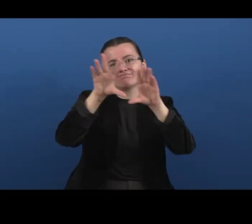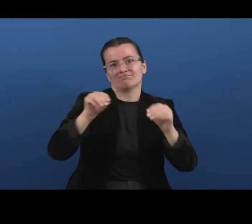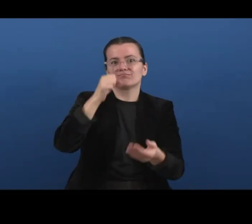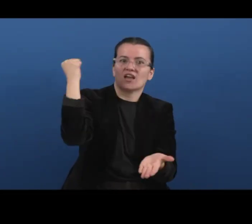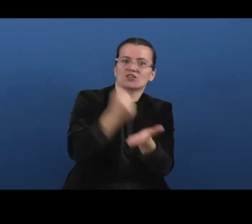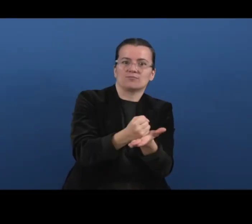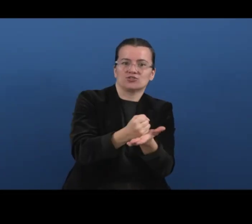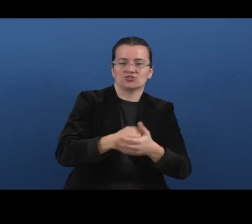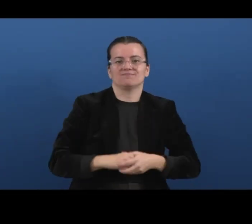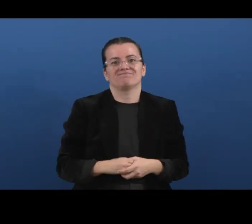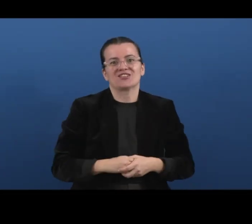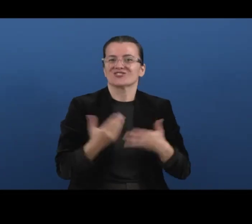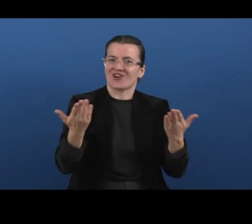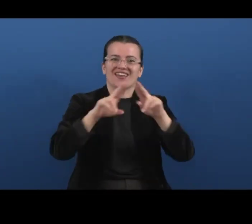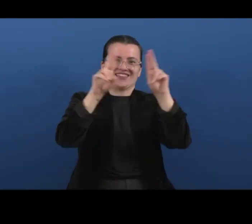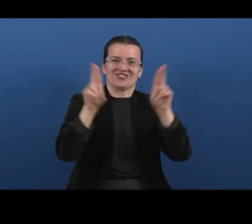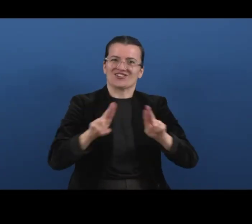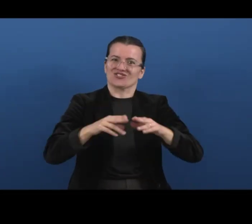this International Day with today's